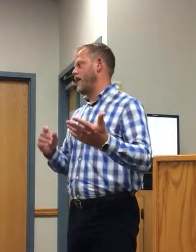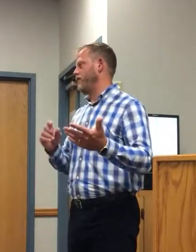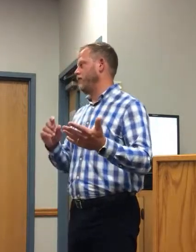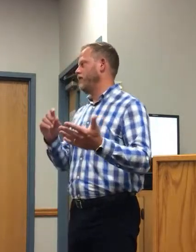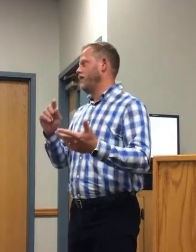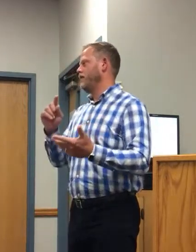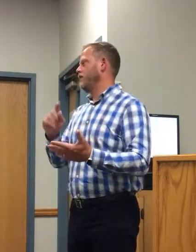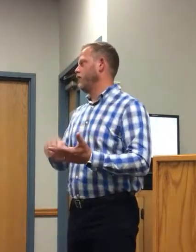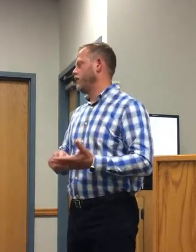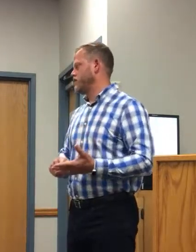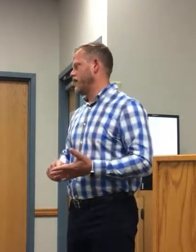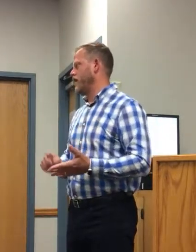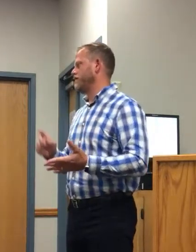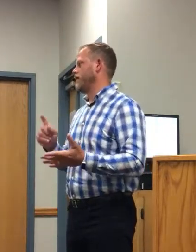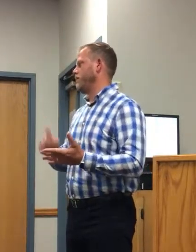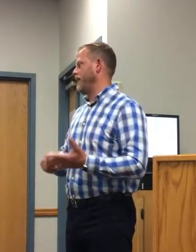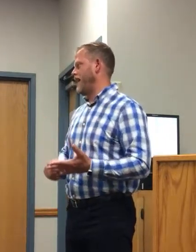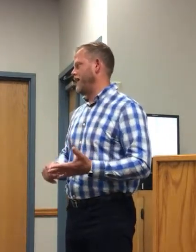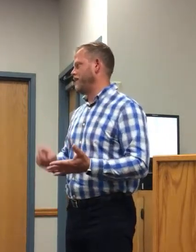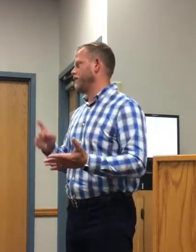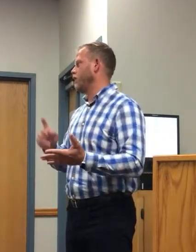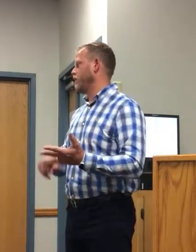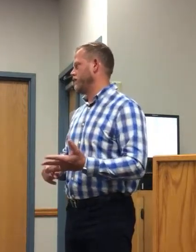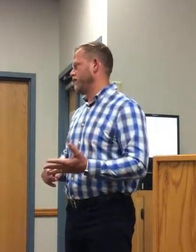have to travel to the Wichitas, to the